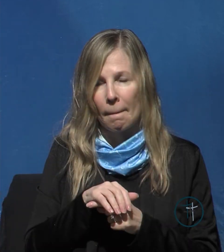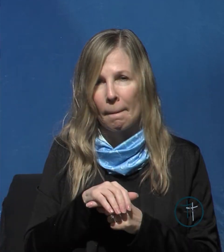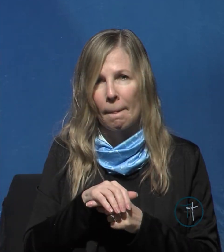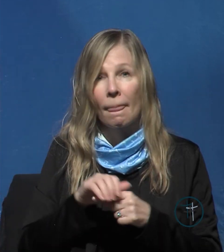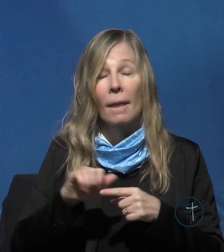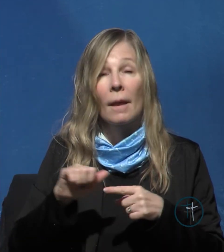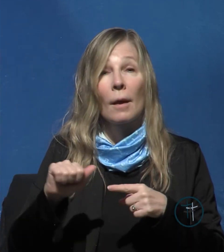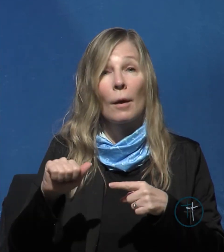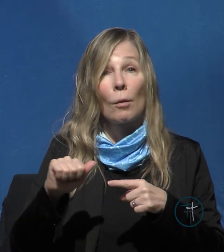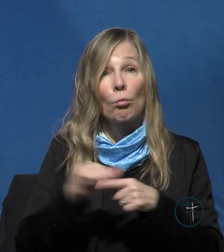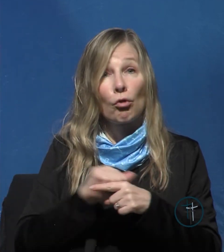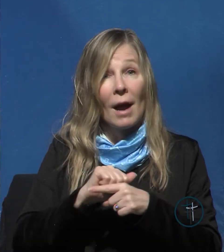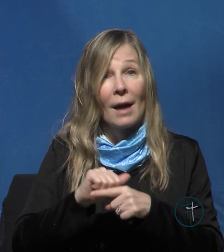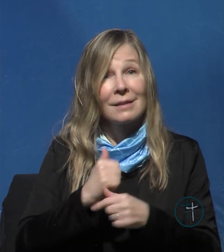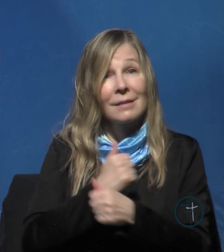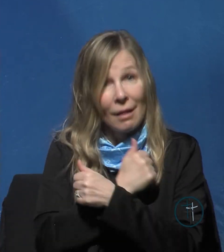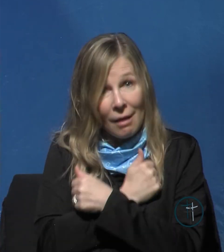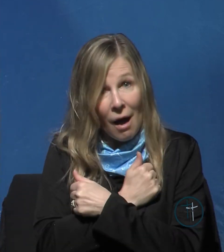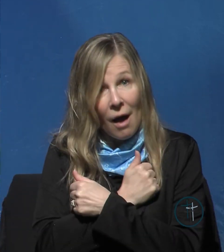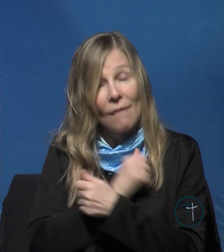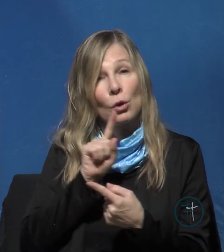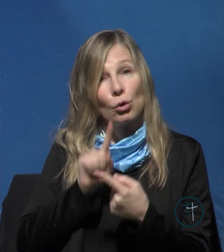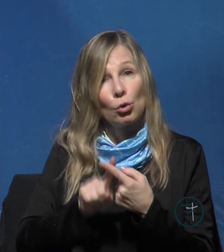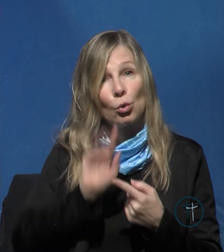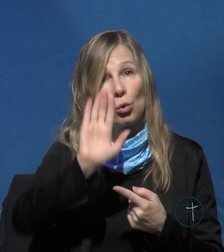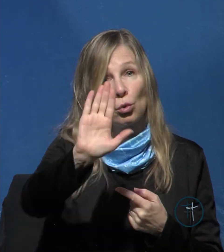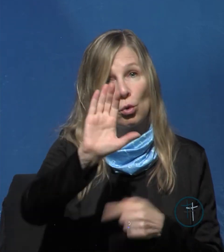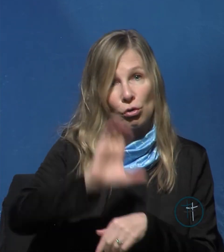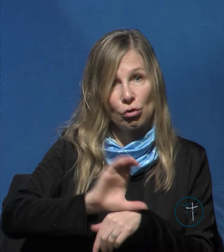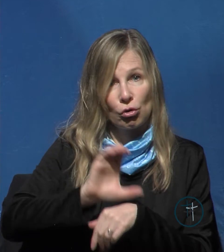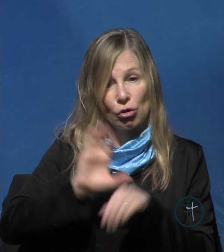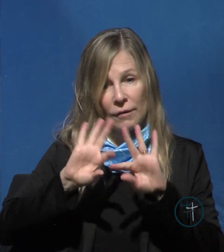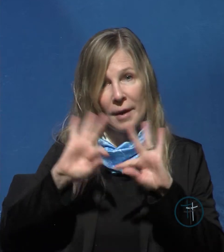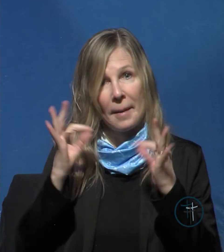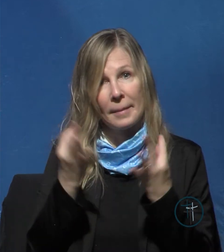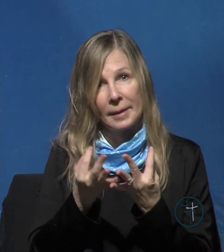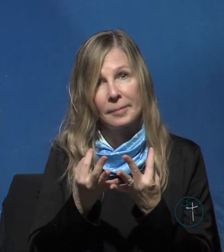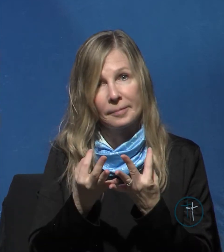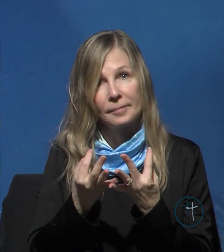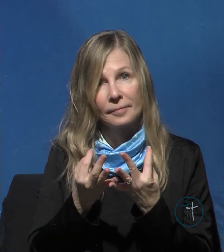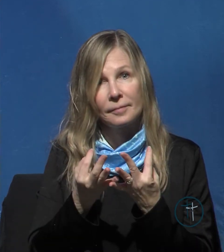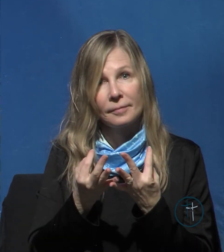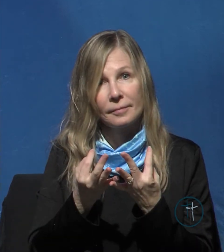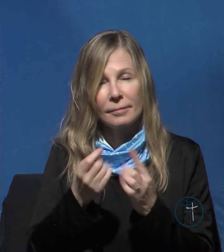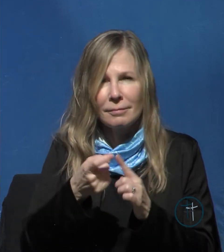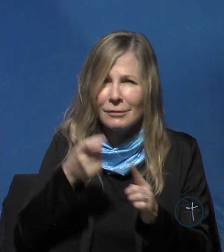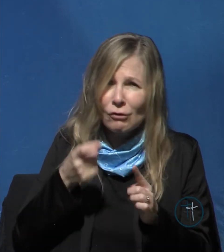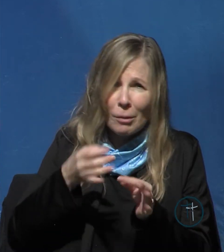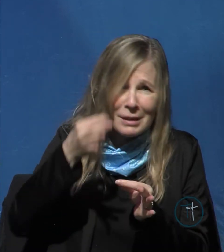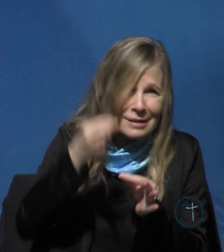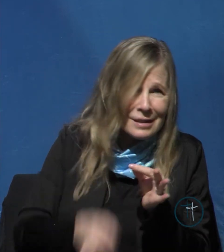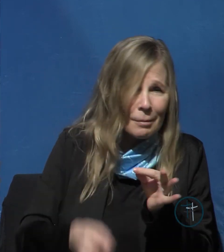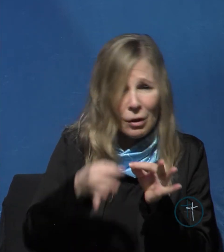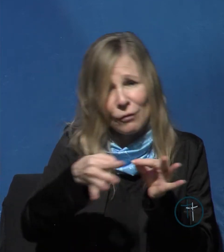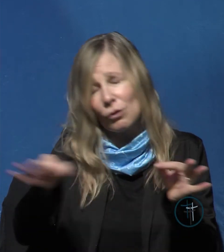Practice love towards your church family. It comes from that simple verse, let love of